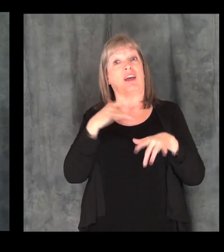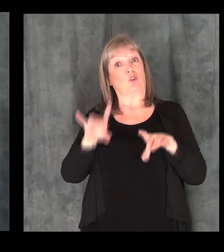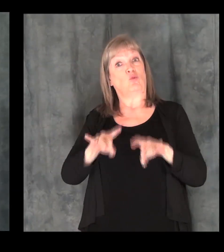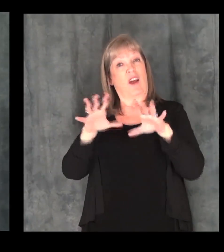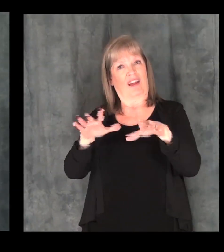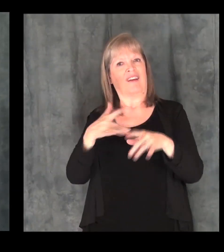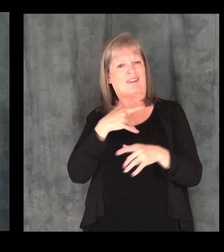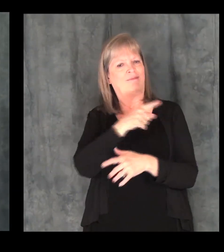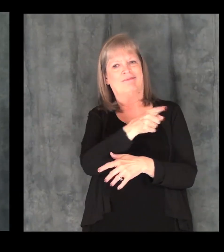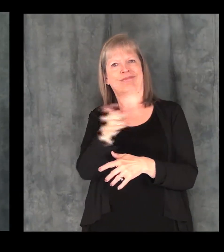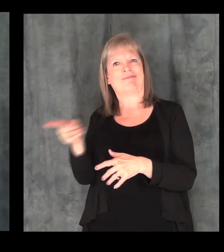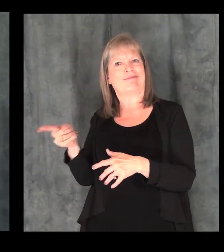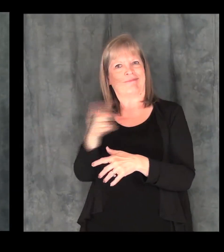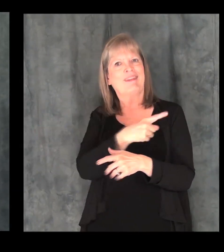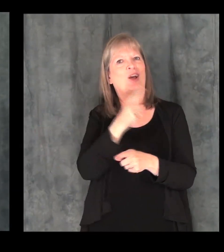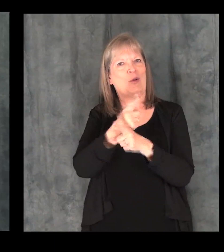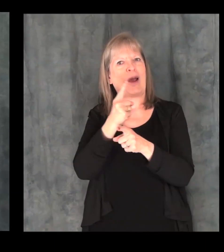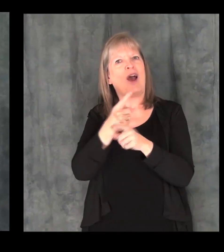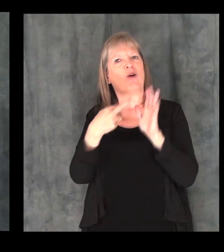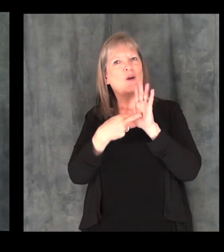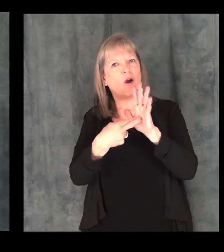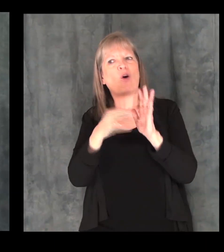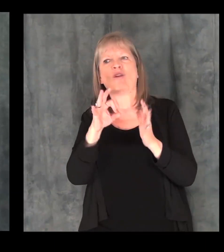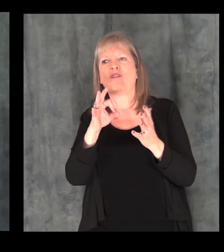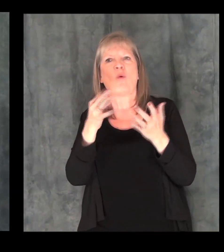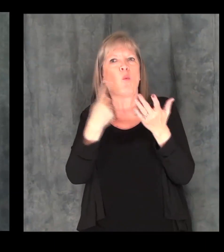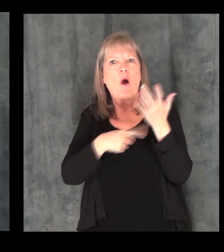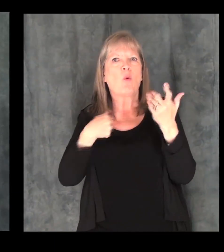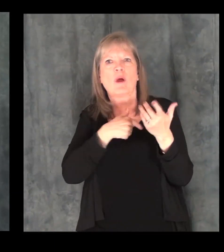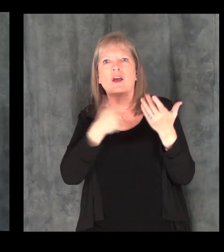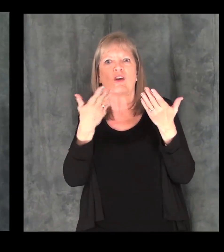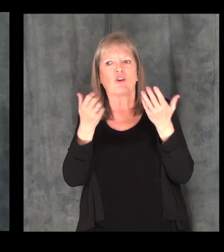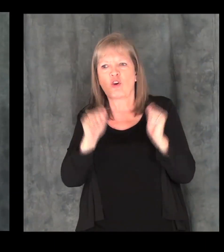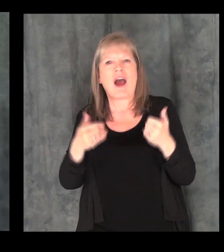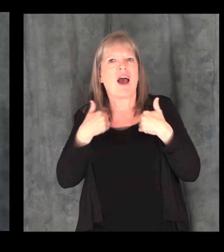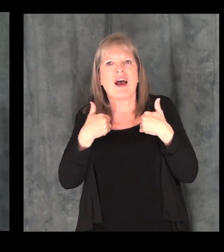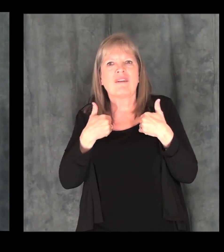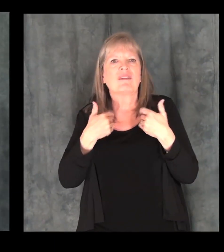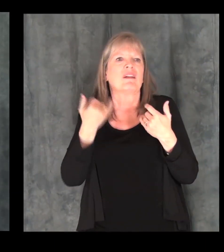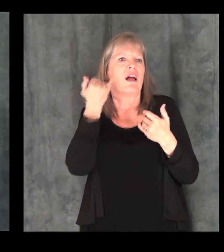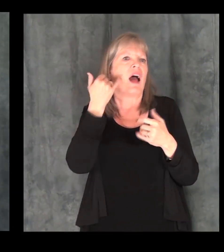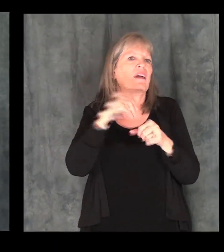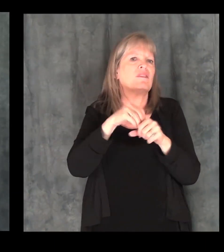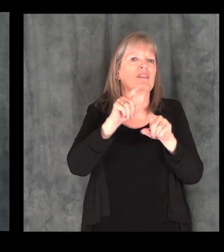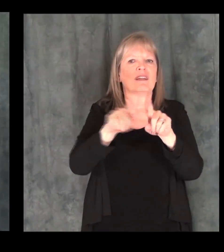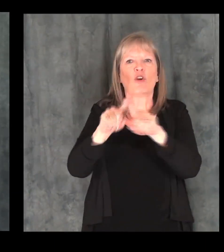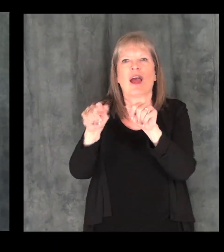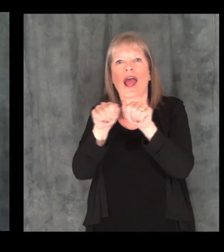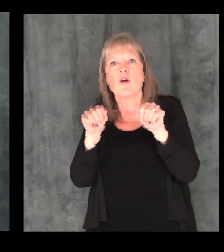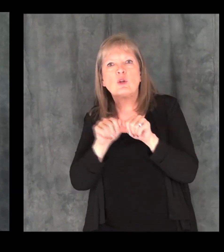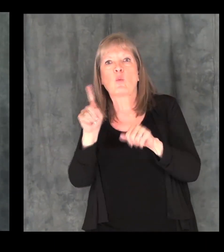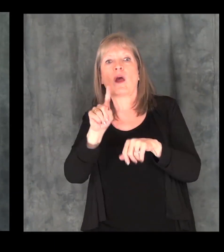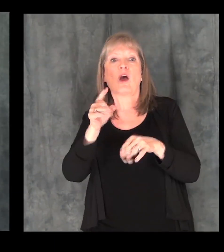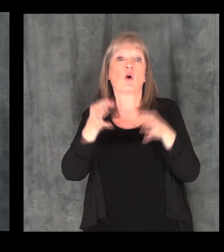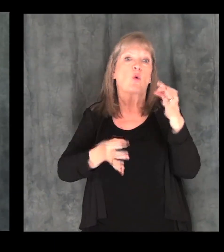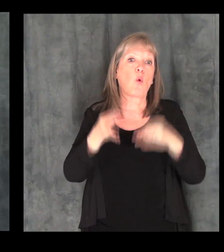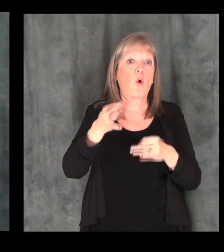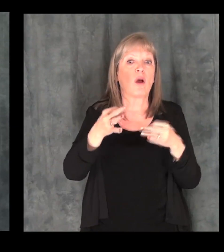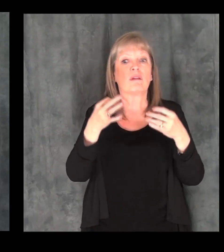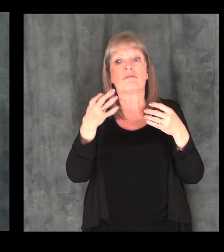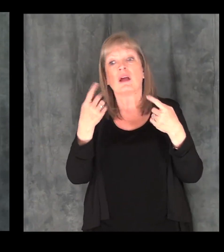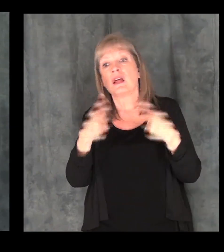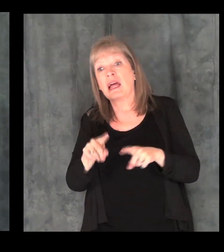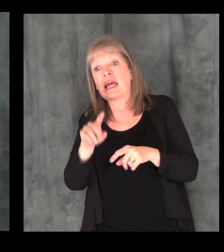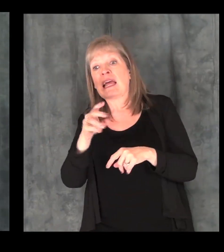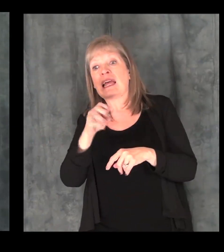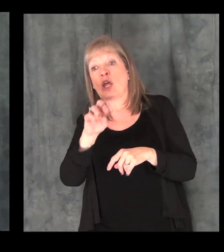realistic representation of what might happen in certain areas where a court case comes up or a hearing comes up, and